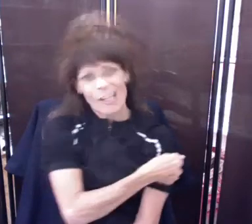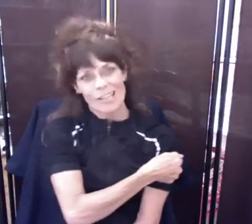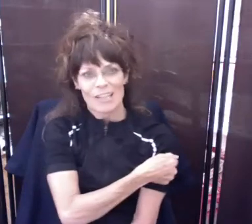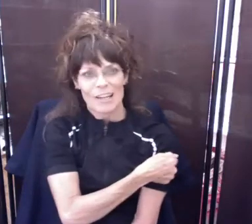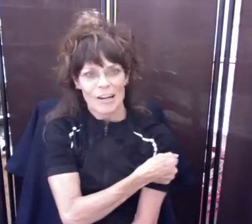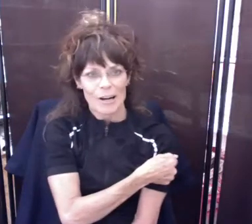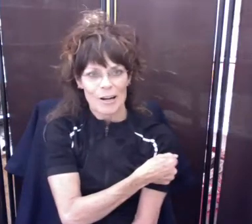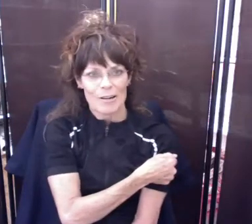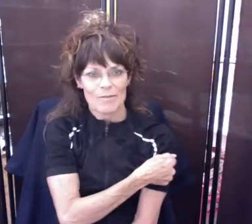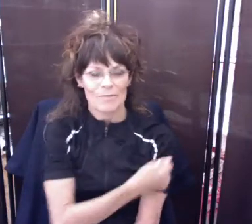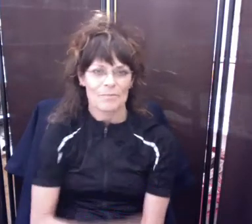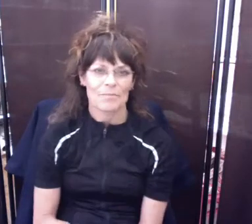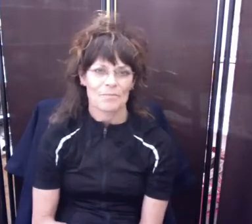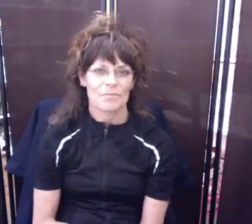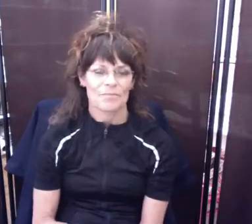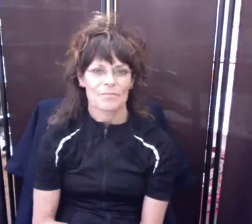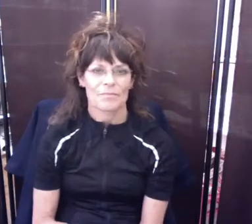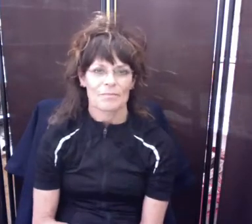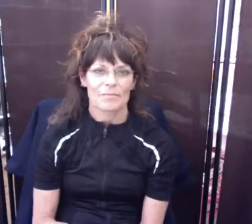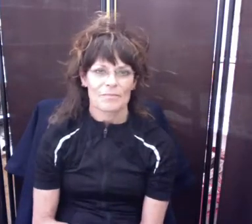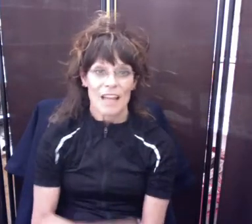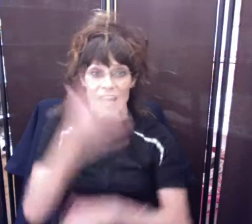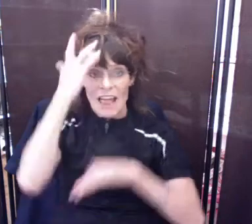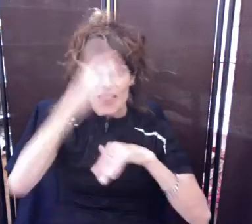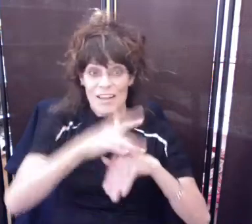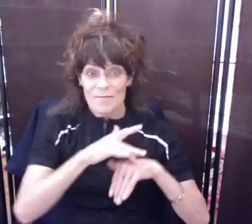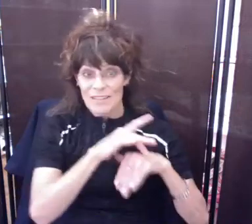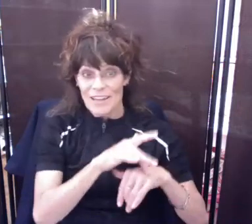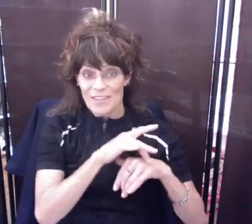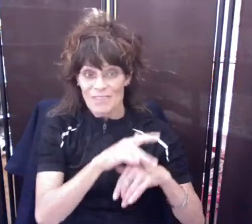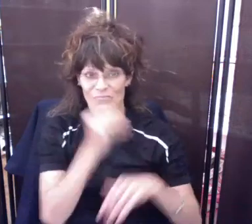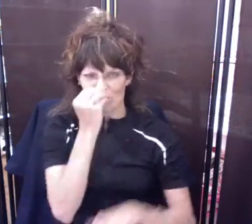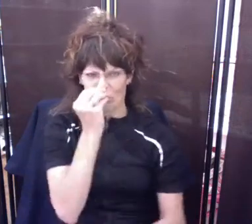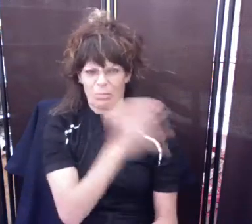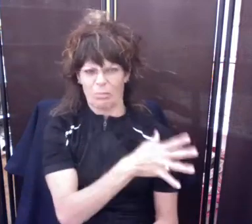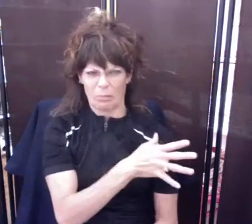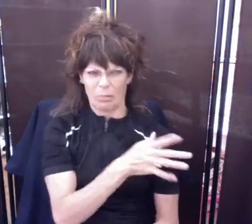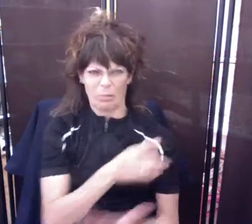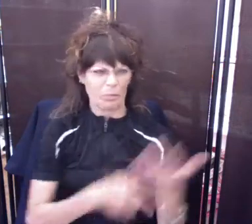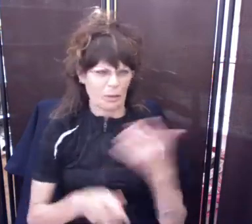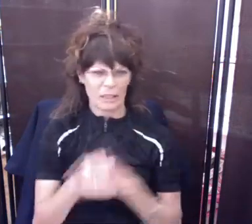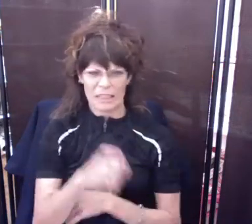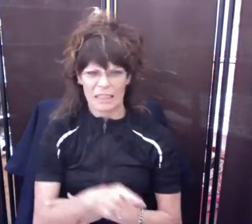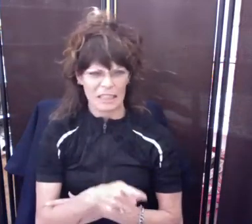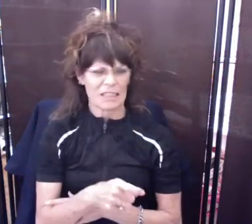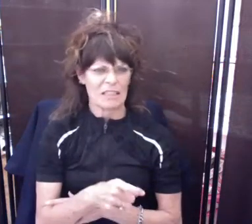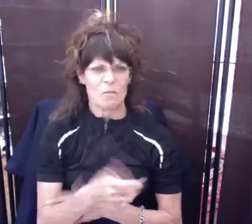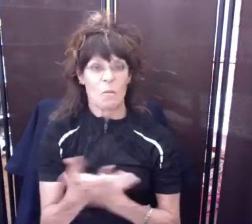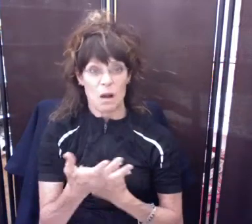So the obsession of the mind doesn't care what it needs to tell you to get alcohol back in your body if you're separated